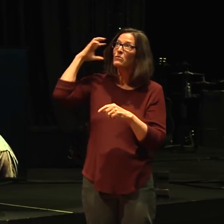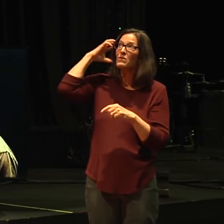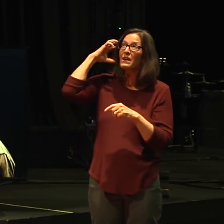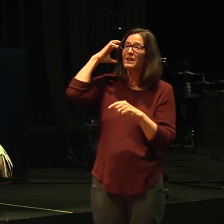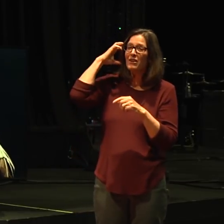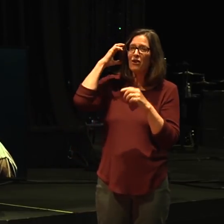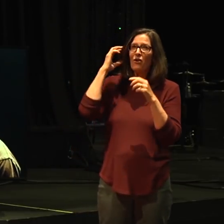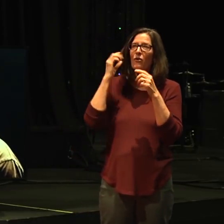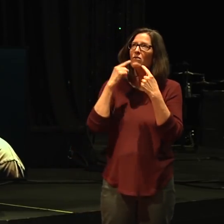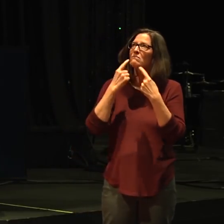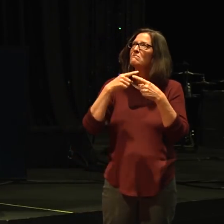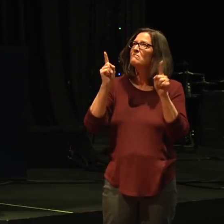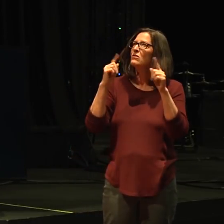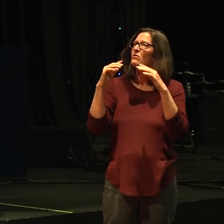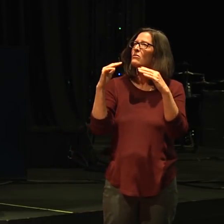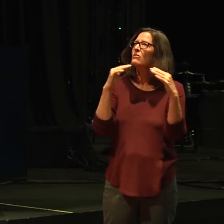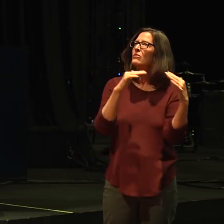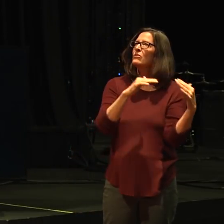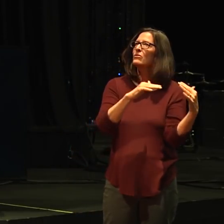the radio.